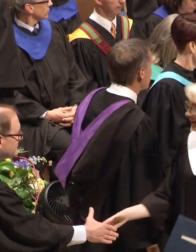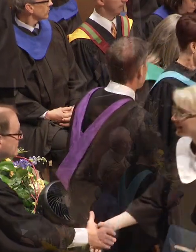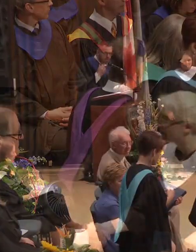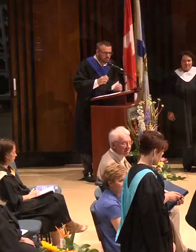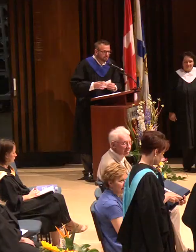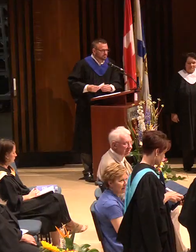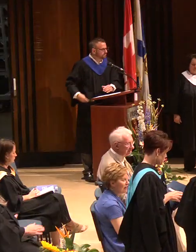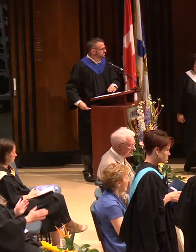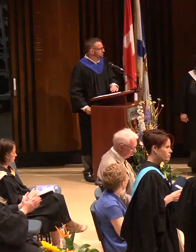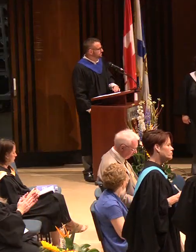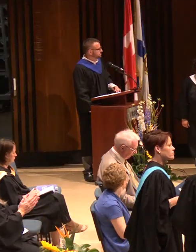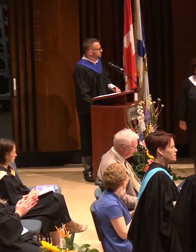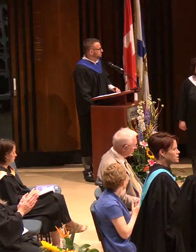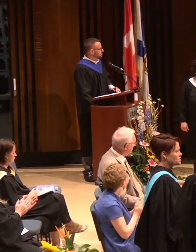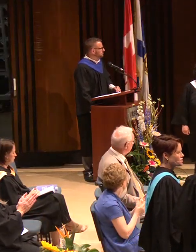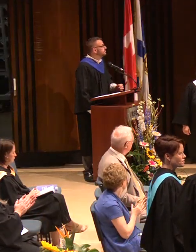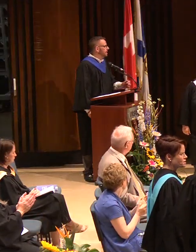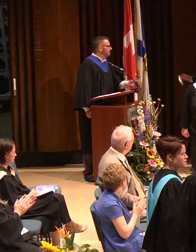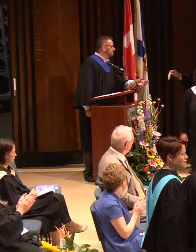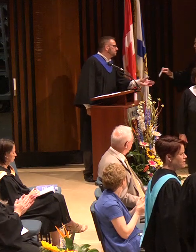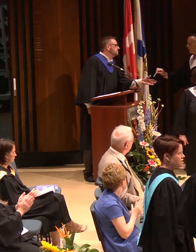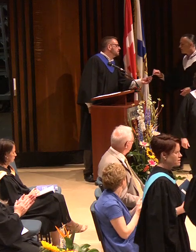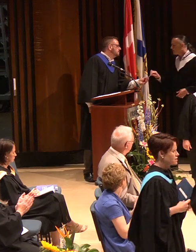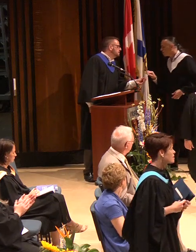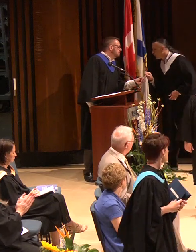Teresa Jackson.